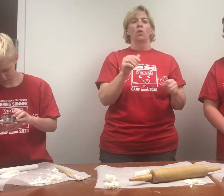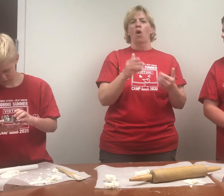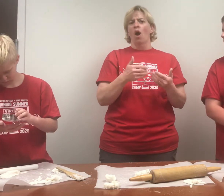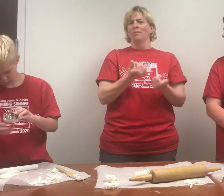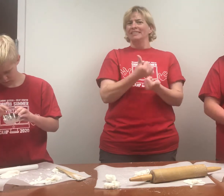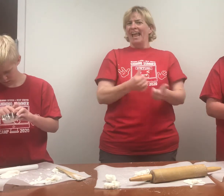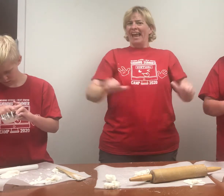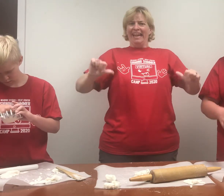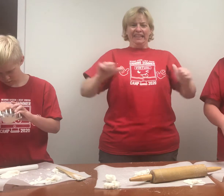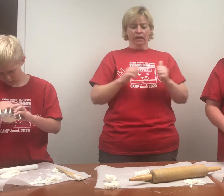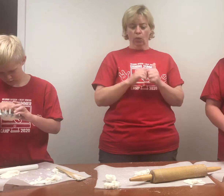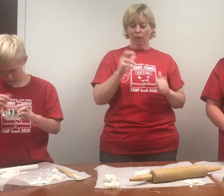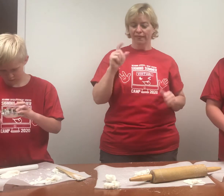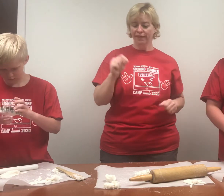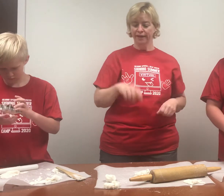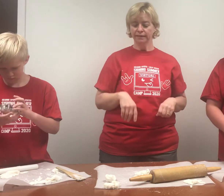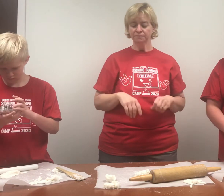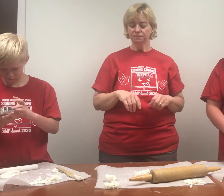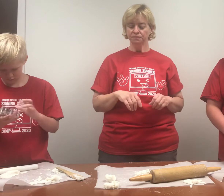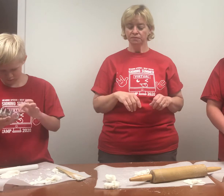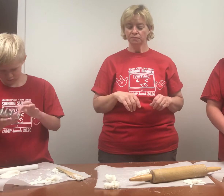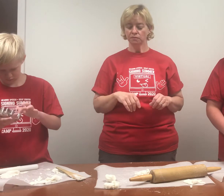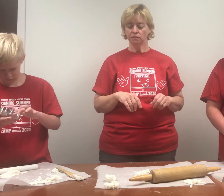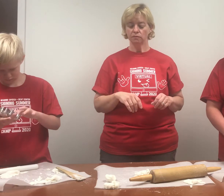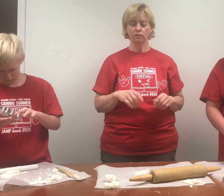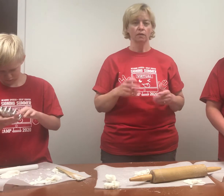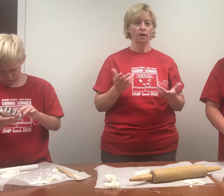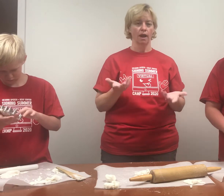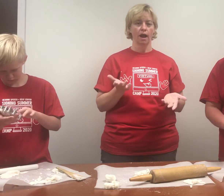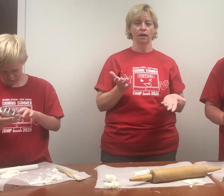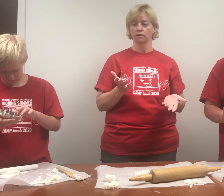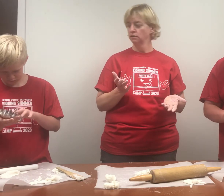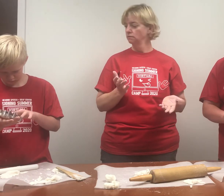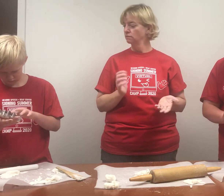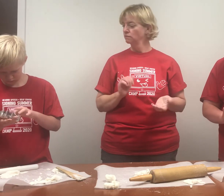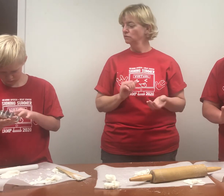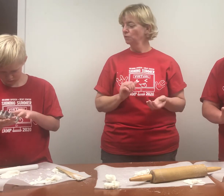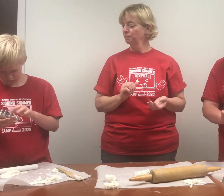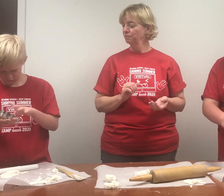ahead and put a string in there. So you can go ahead and do almost anything with them.